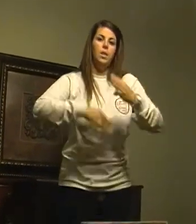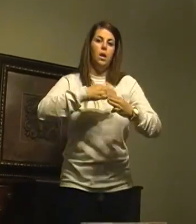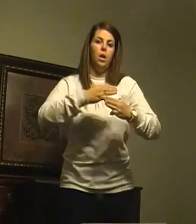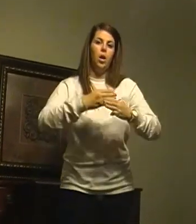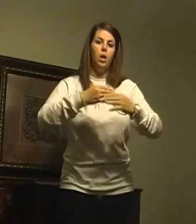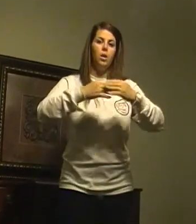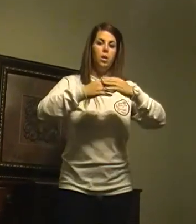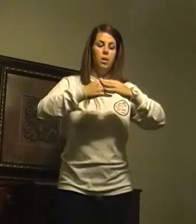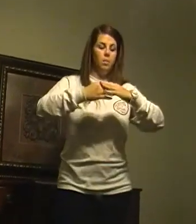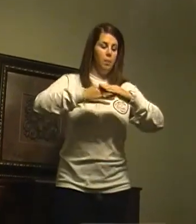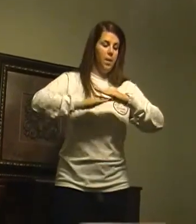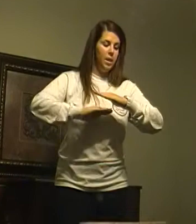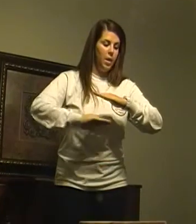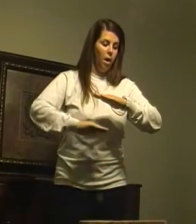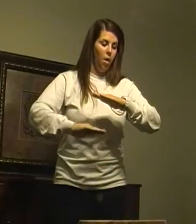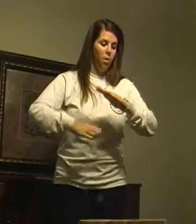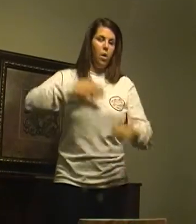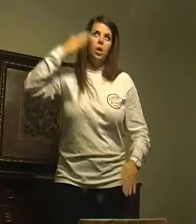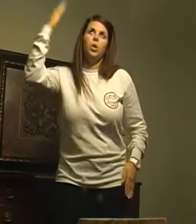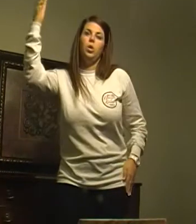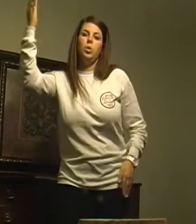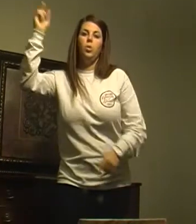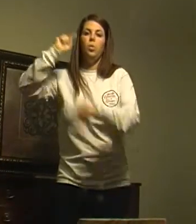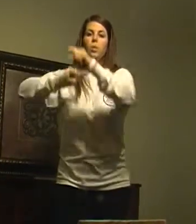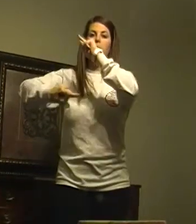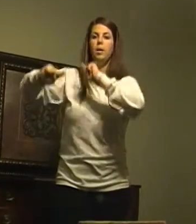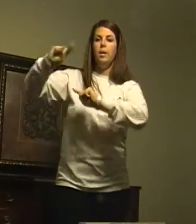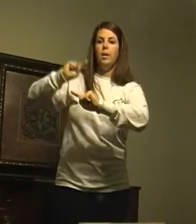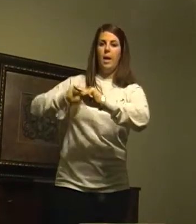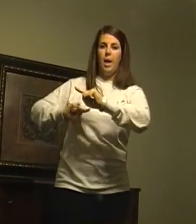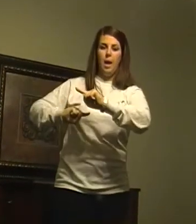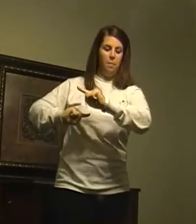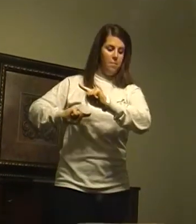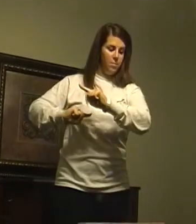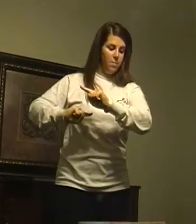the earth below, you came